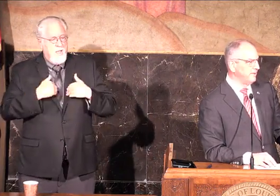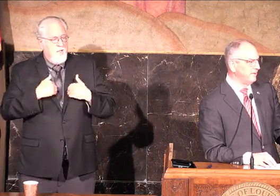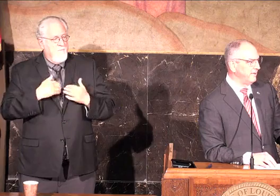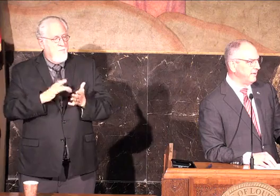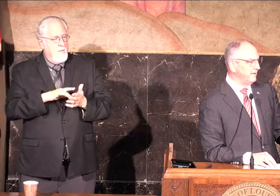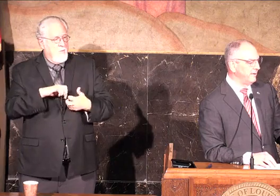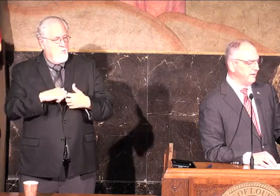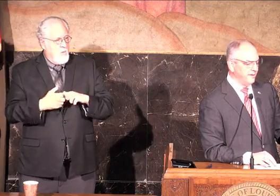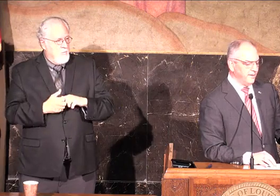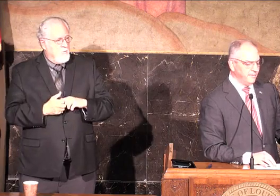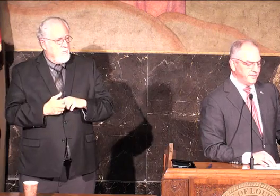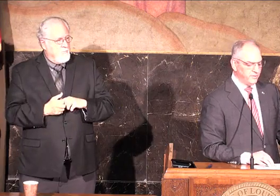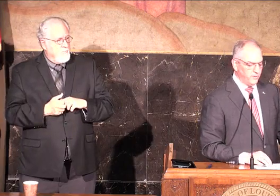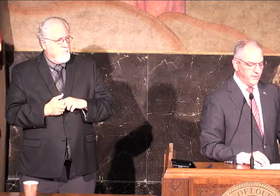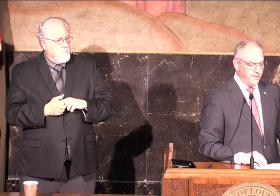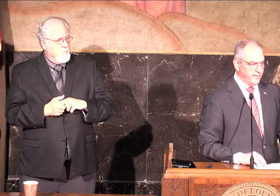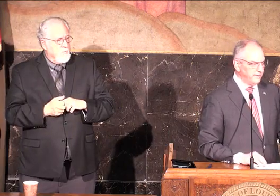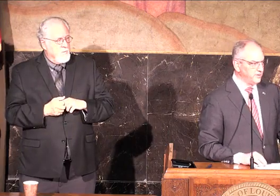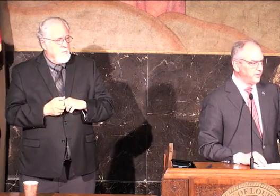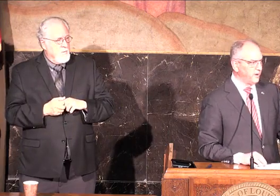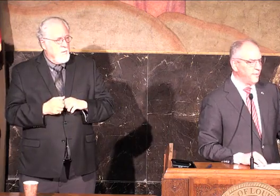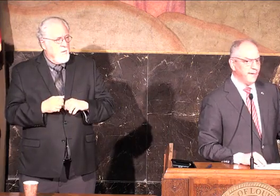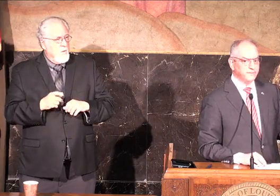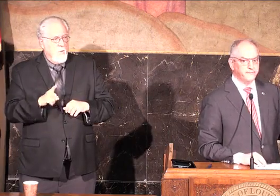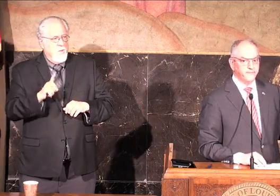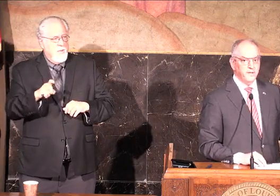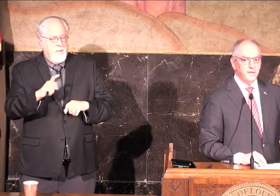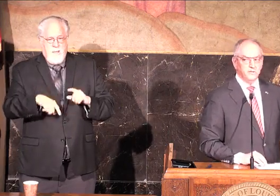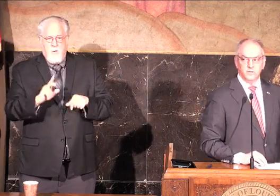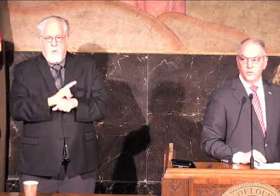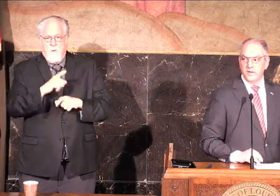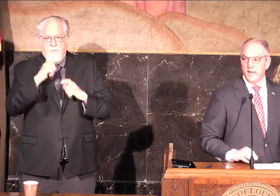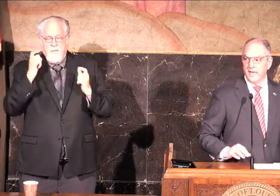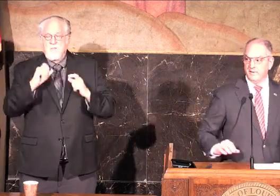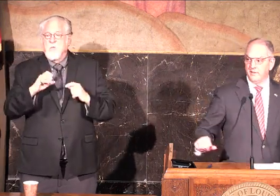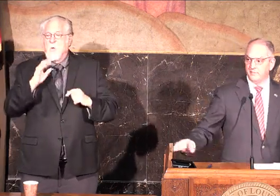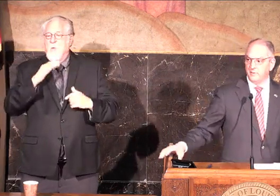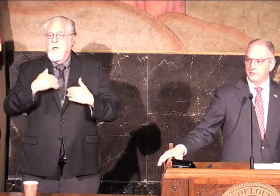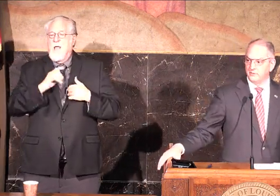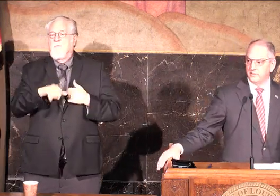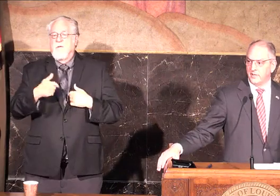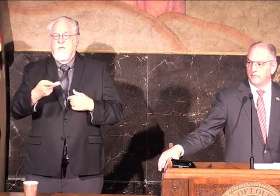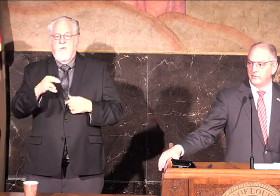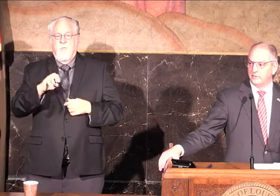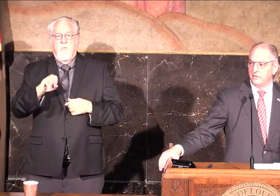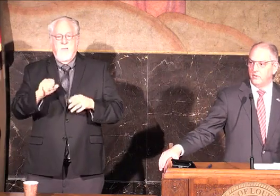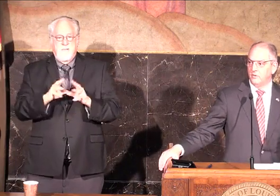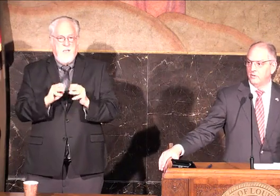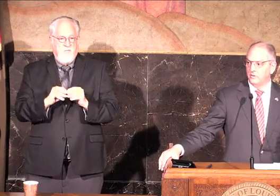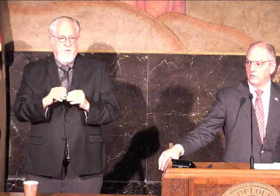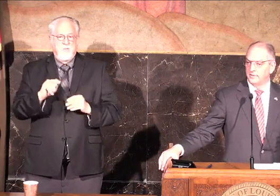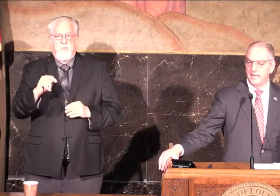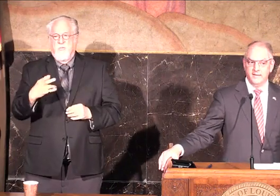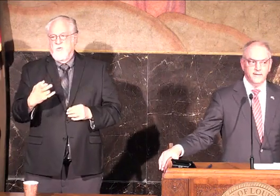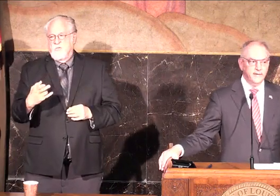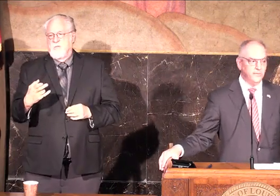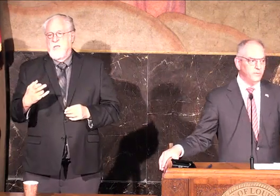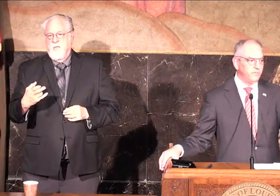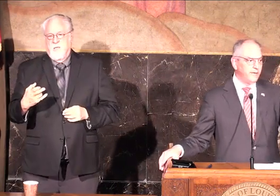condition that makes it where they shouldn't wear a mask. So we're going to have another press conference on